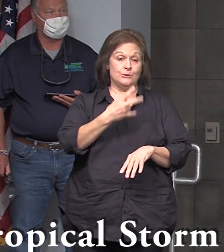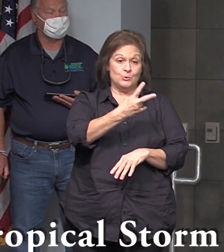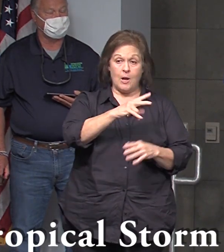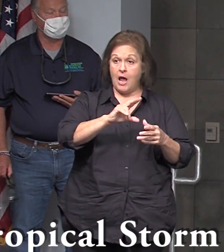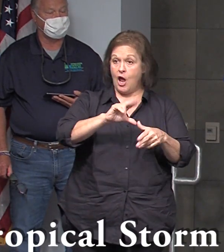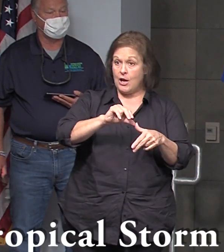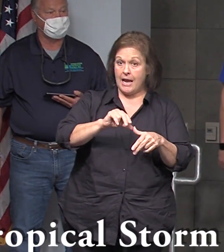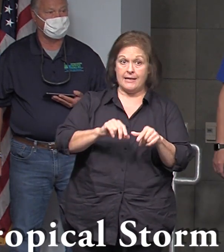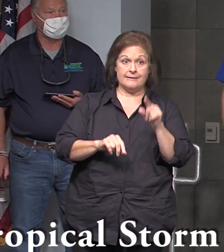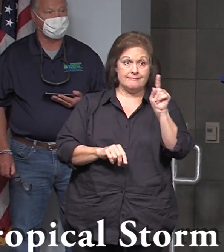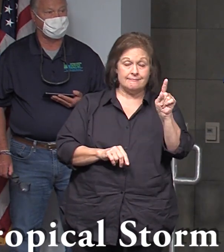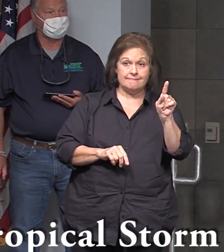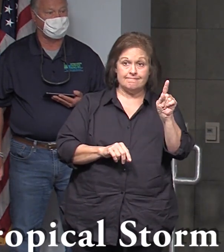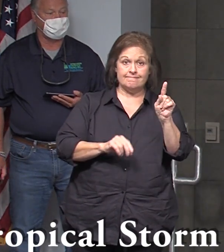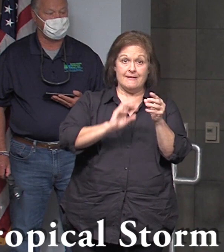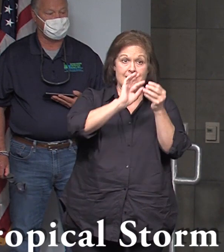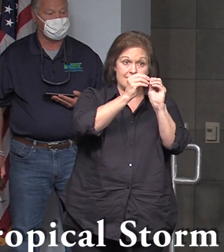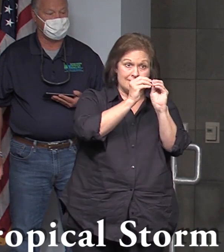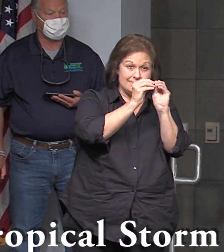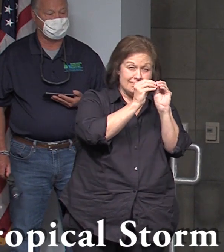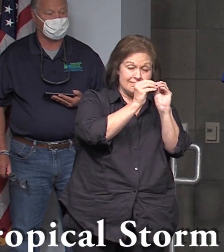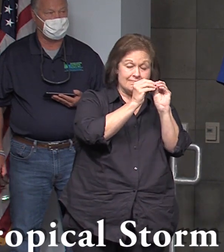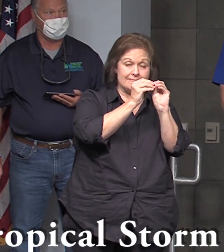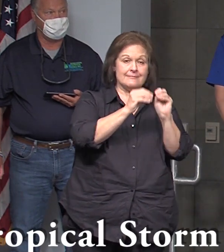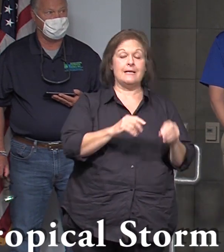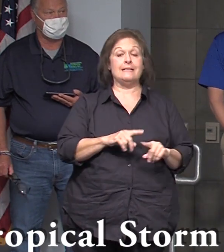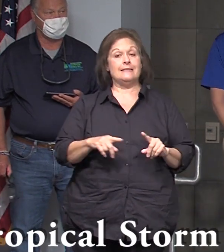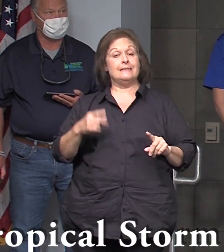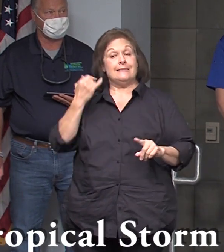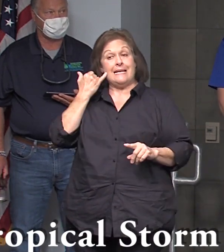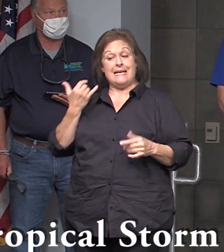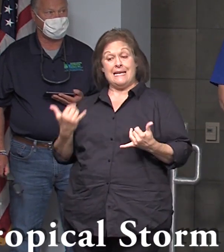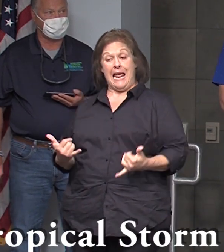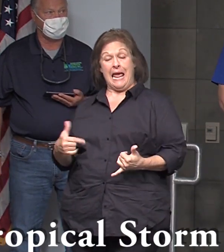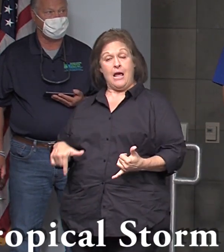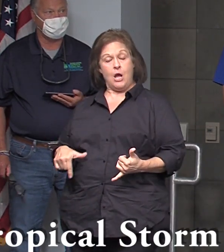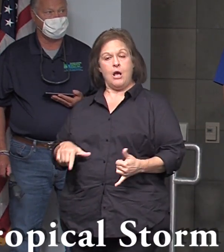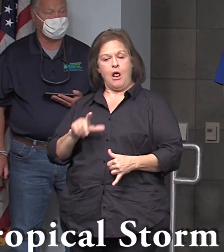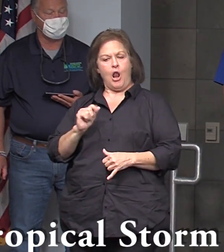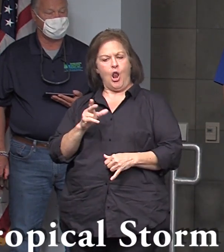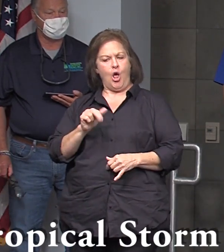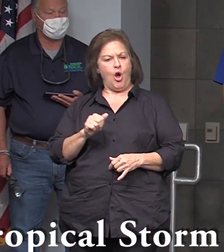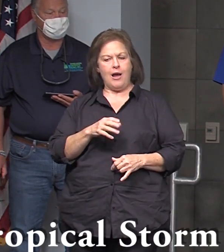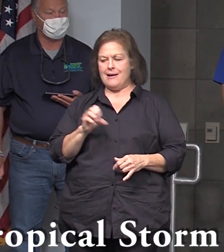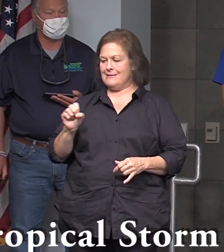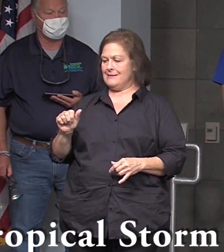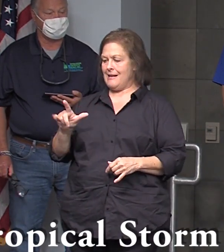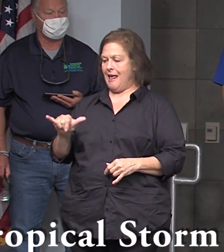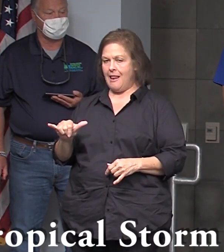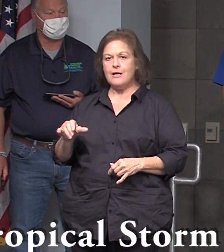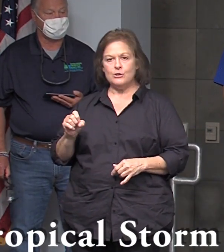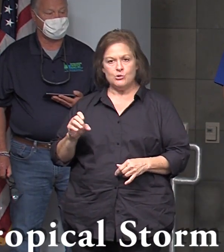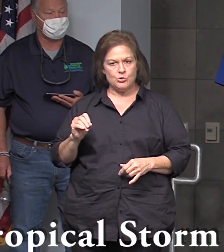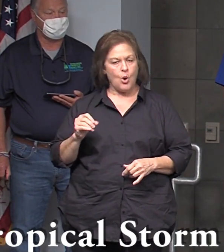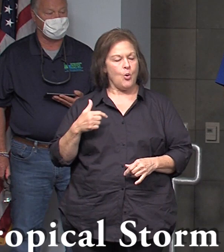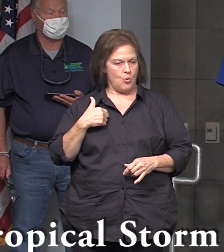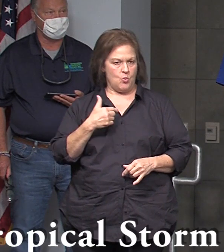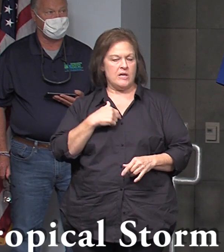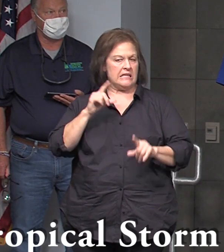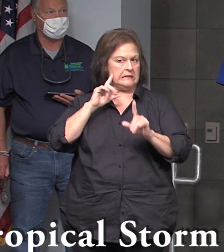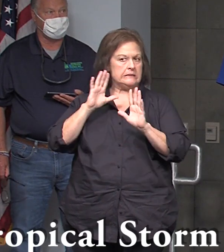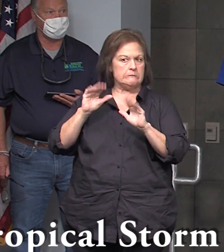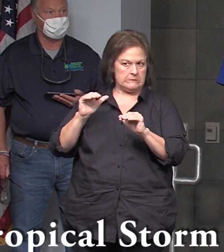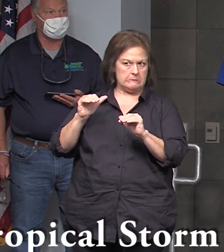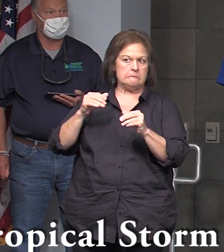today, same situation, different names. We have Laura, we have Sally. We do not anticipate any resource or material